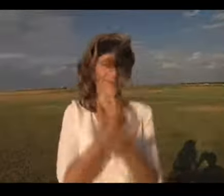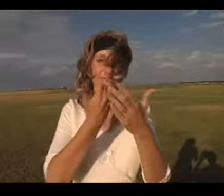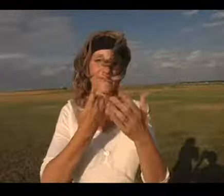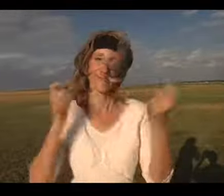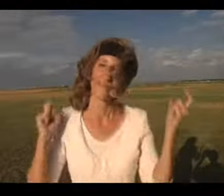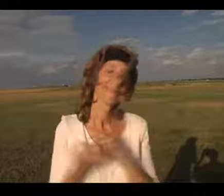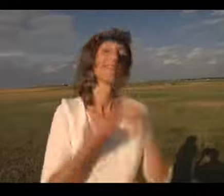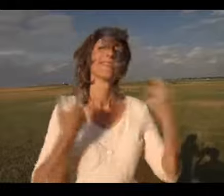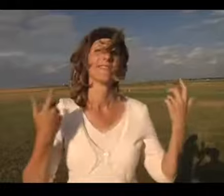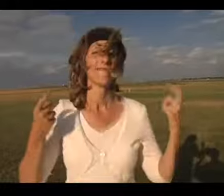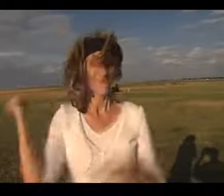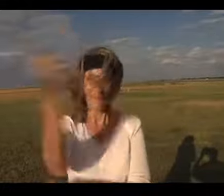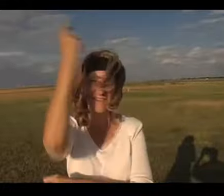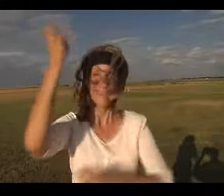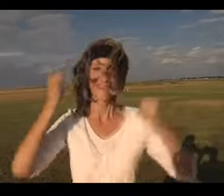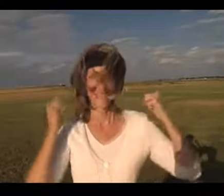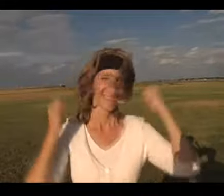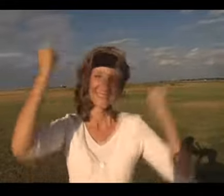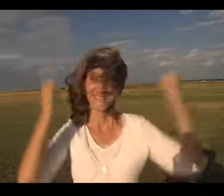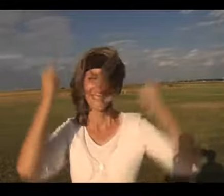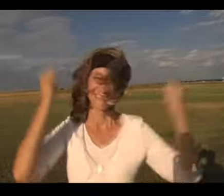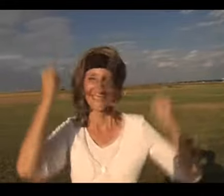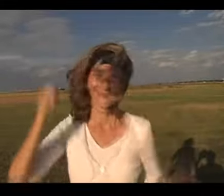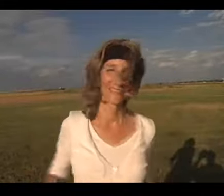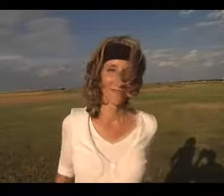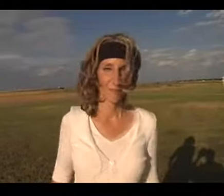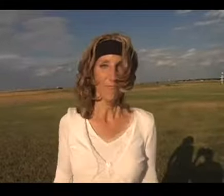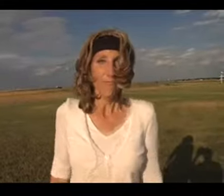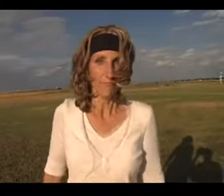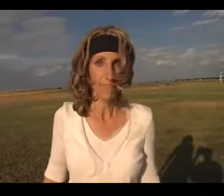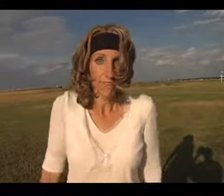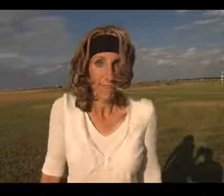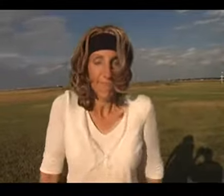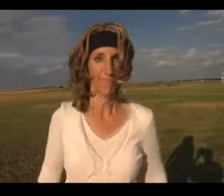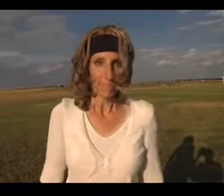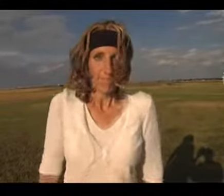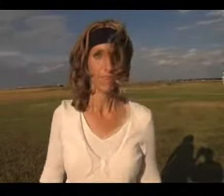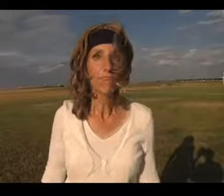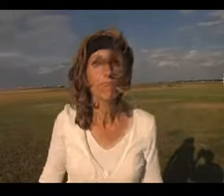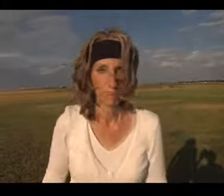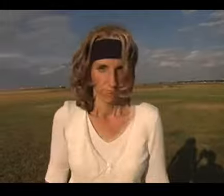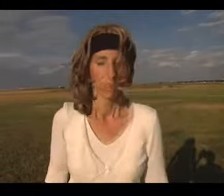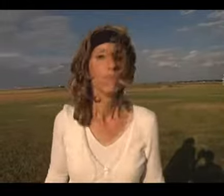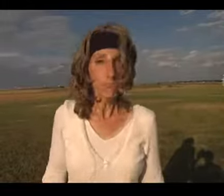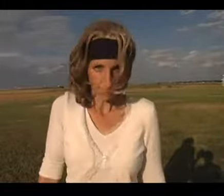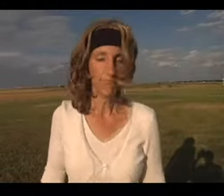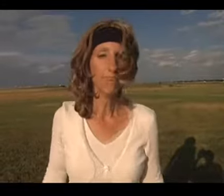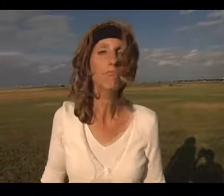A new, changed, and different life. A victorious life. Boom, boom, boom, boom. Ha! Ribbit, ribbit, ribbit, ribbit, ribbit, ribbit,